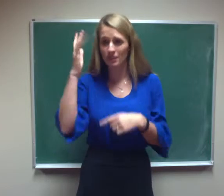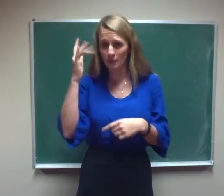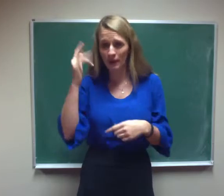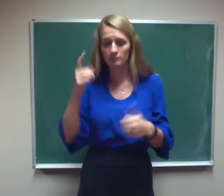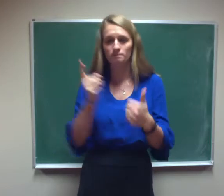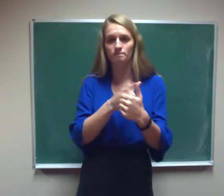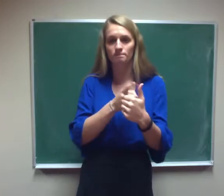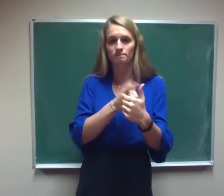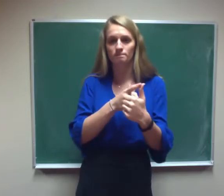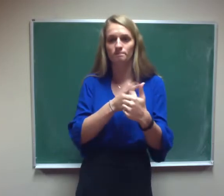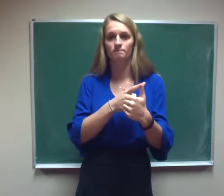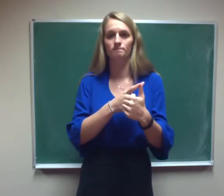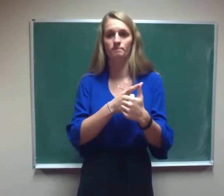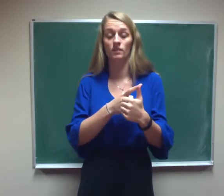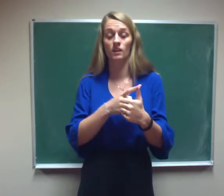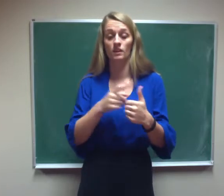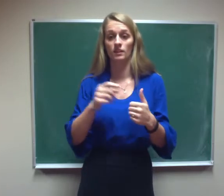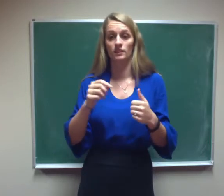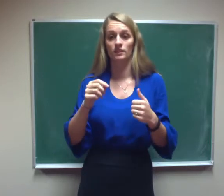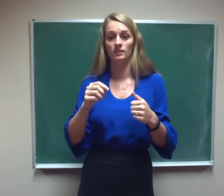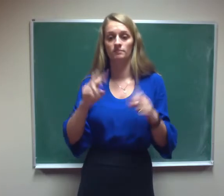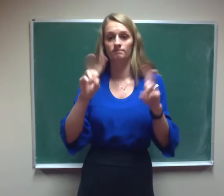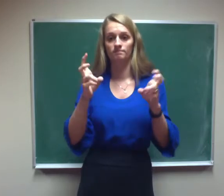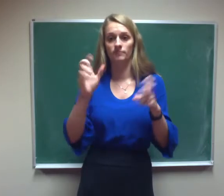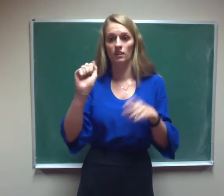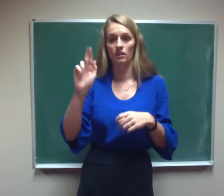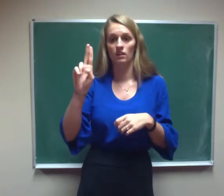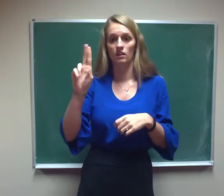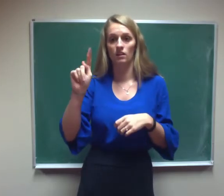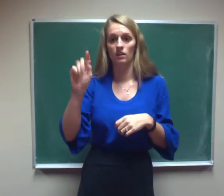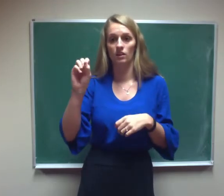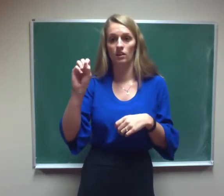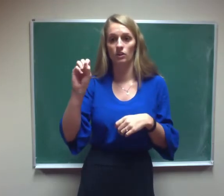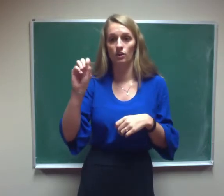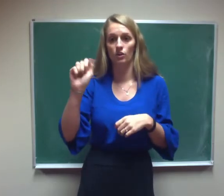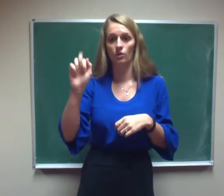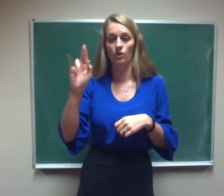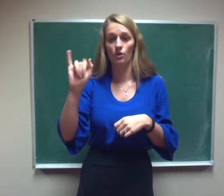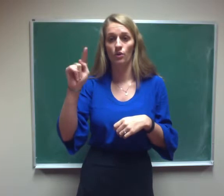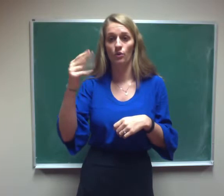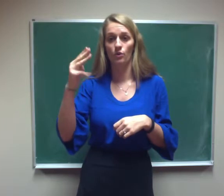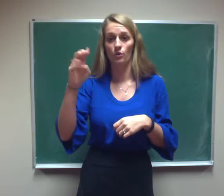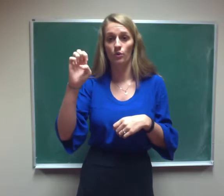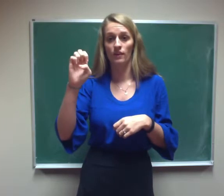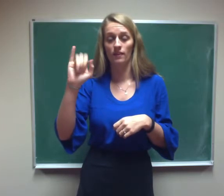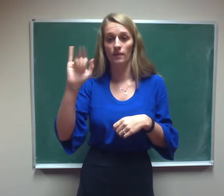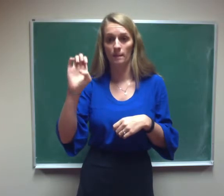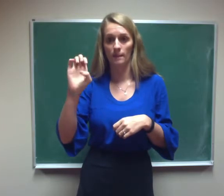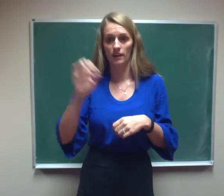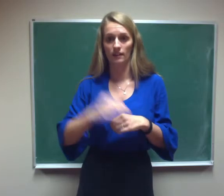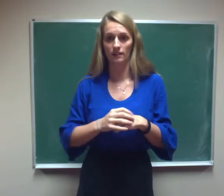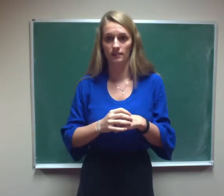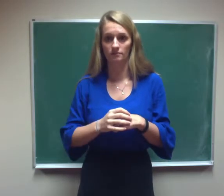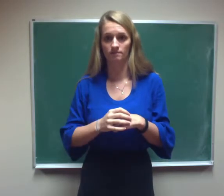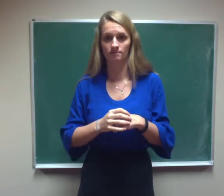to be autorhythmic. That's a special property that means they can generate their own action potential or own electrical activity